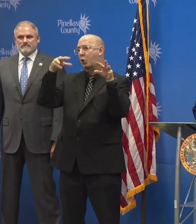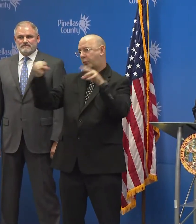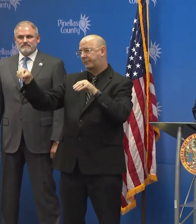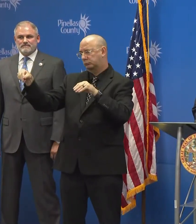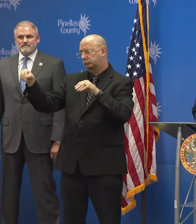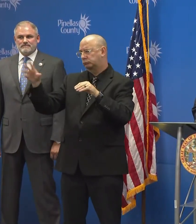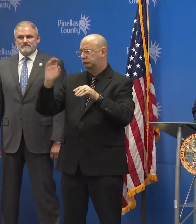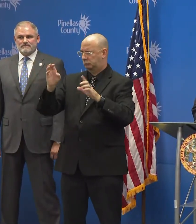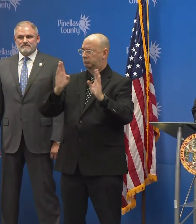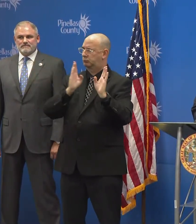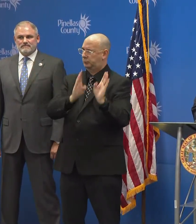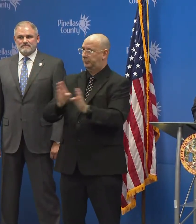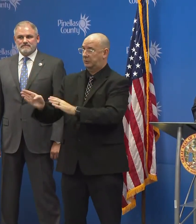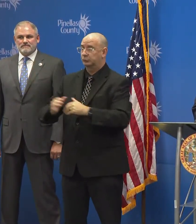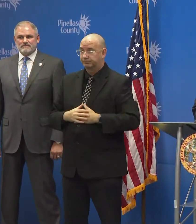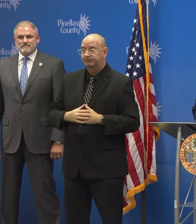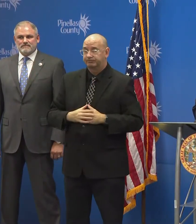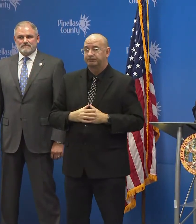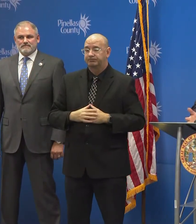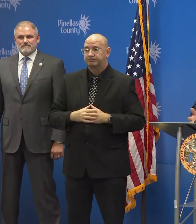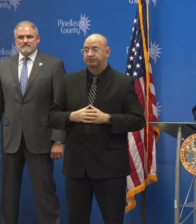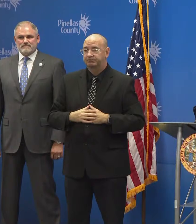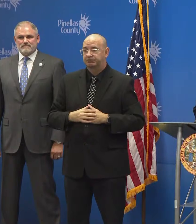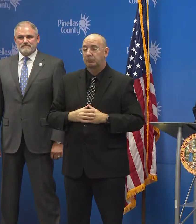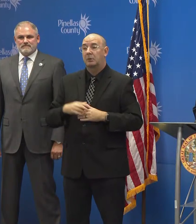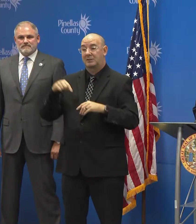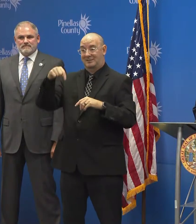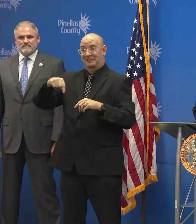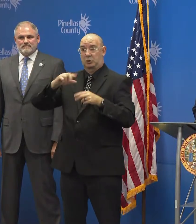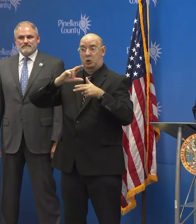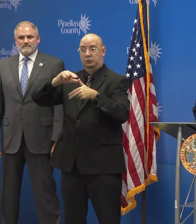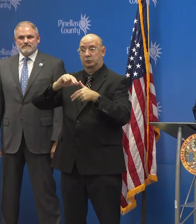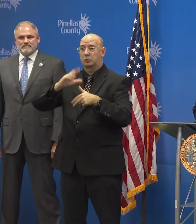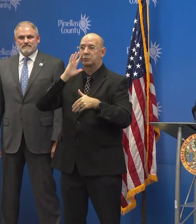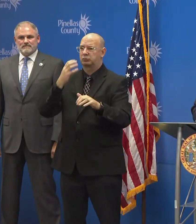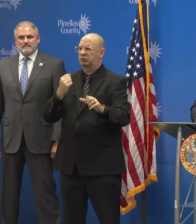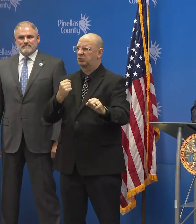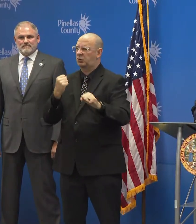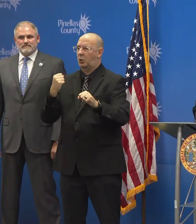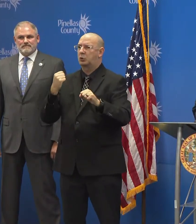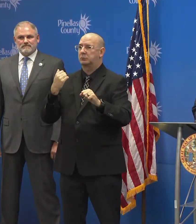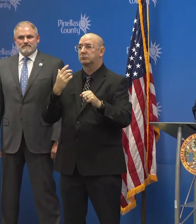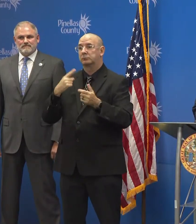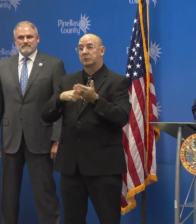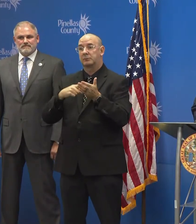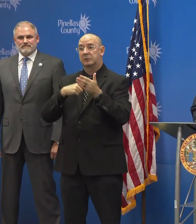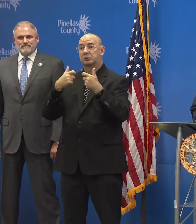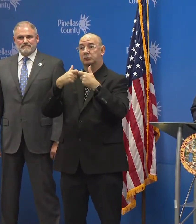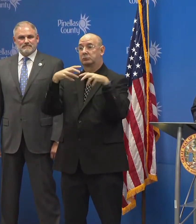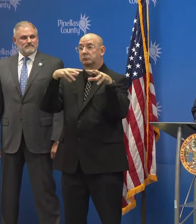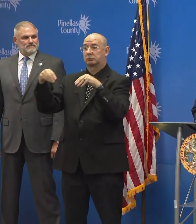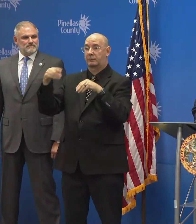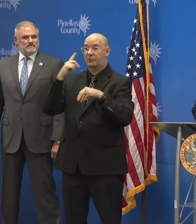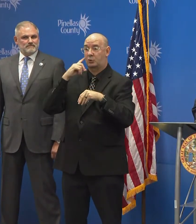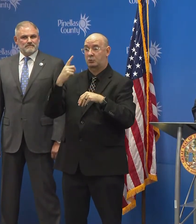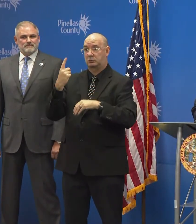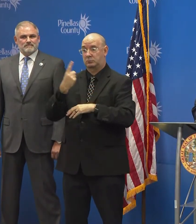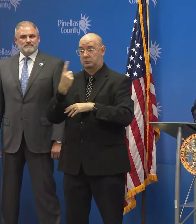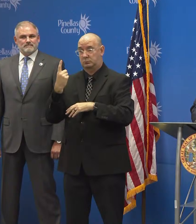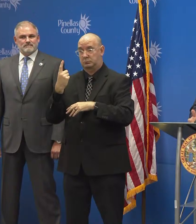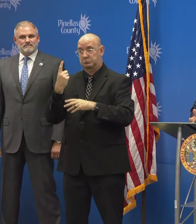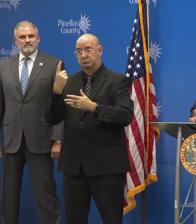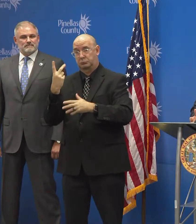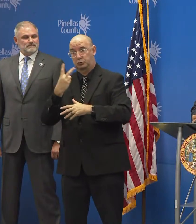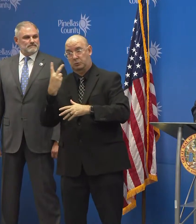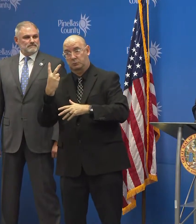depending on the severity of the storm, those power outages can be lengthy. It may not just be one day where you're out of power.